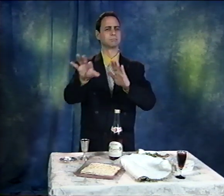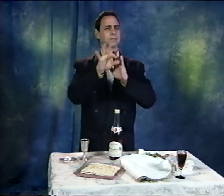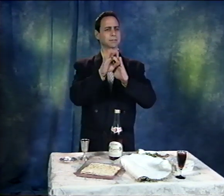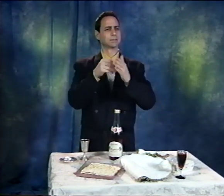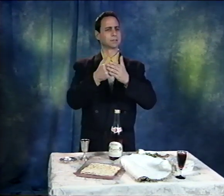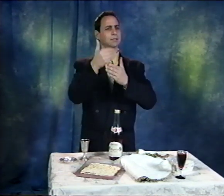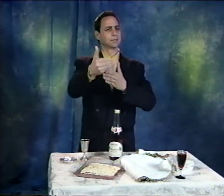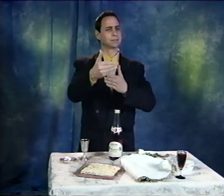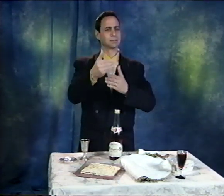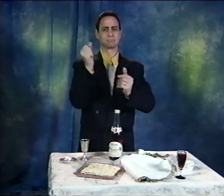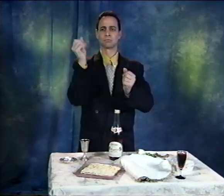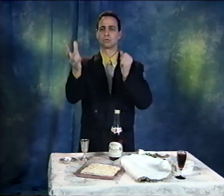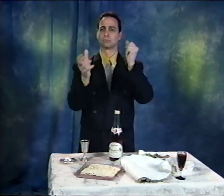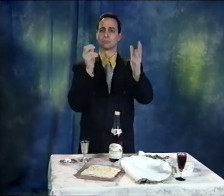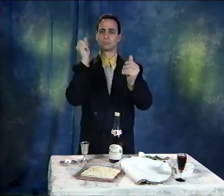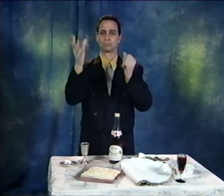Now, pick the next reader.